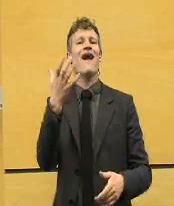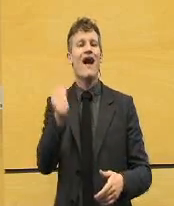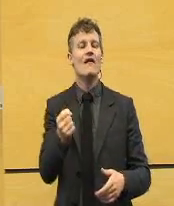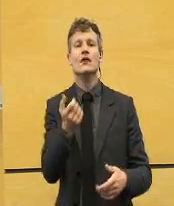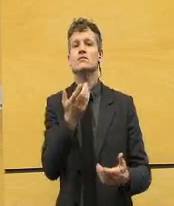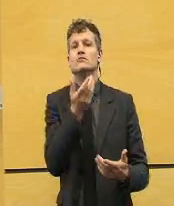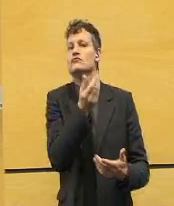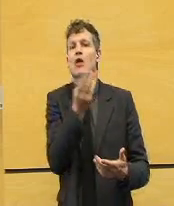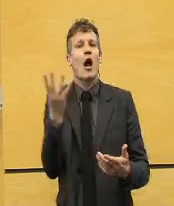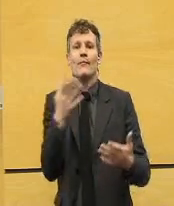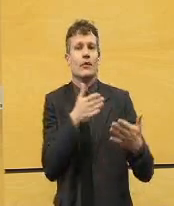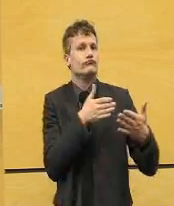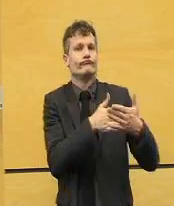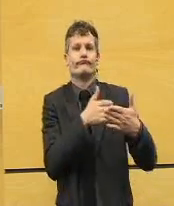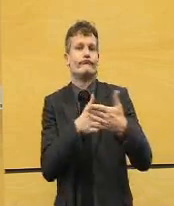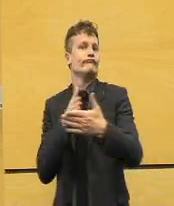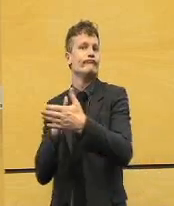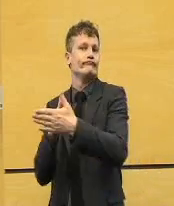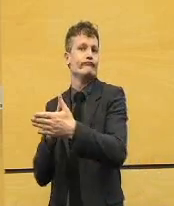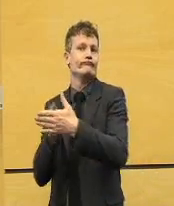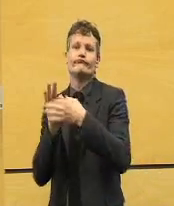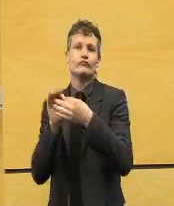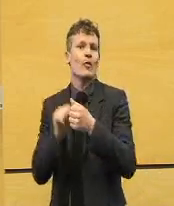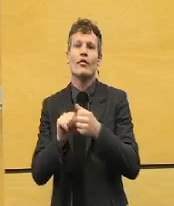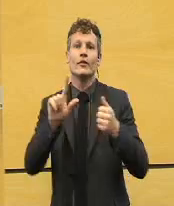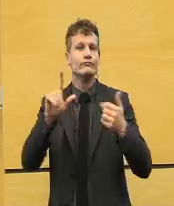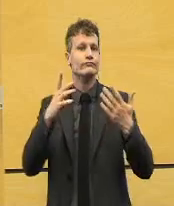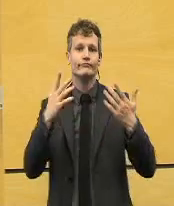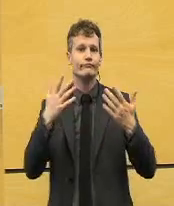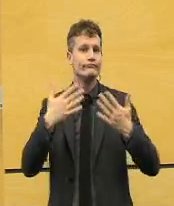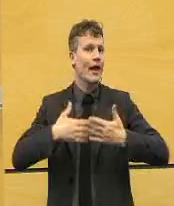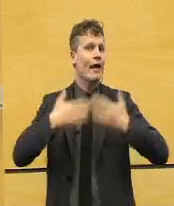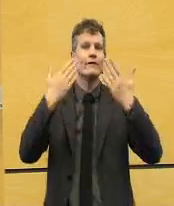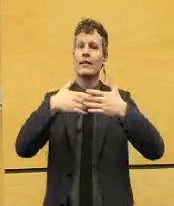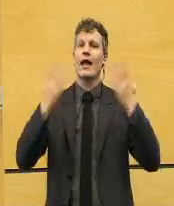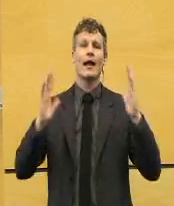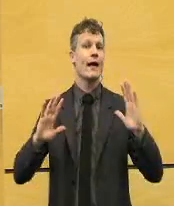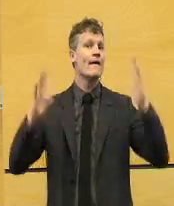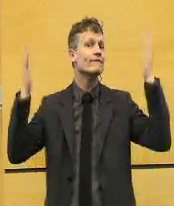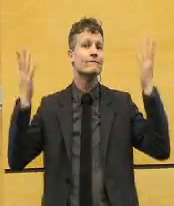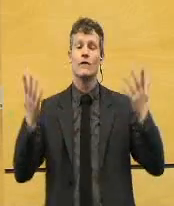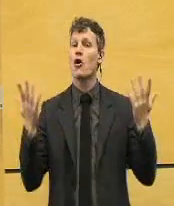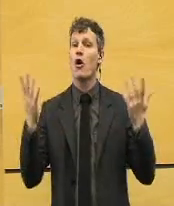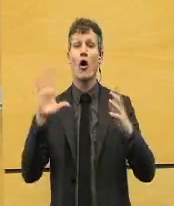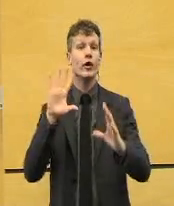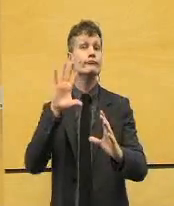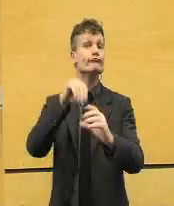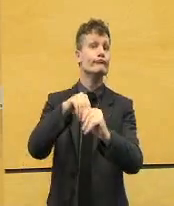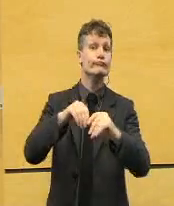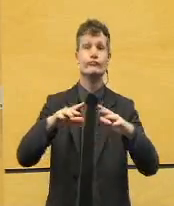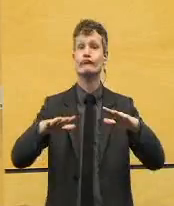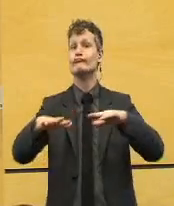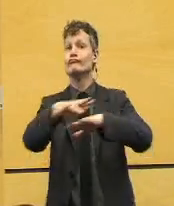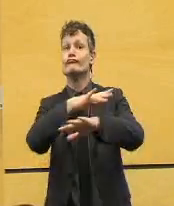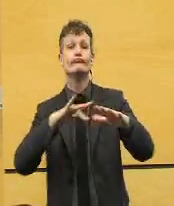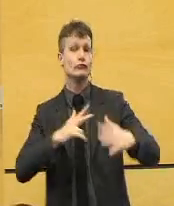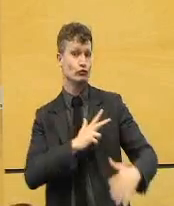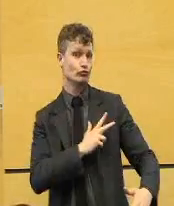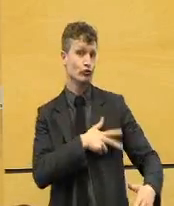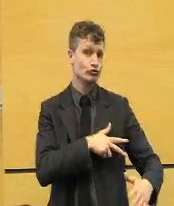limitation in performing their daily activities or social participation due to their